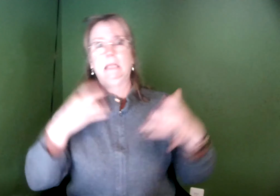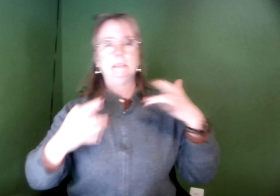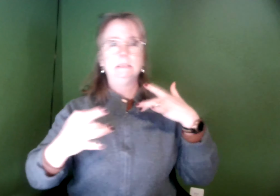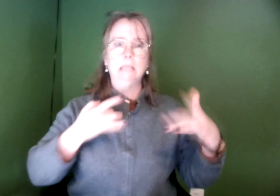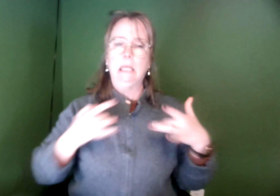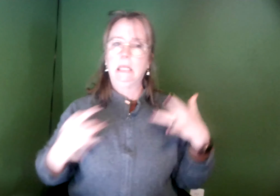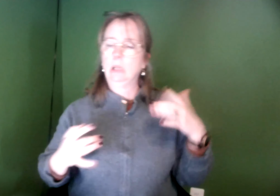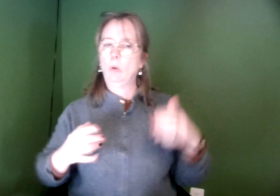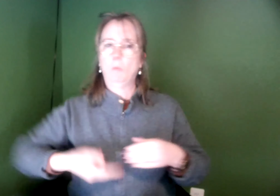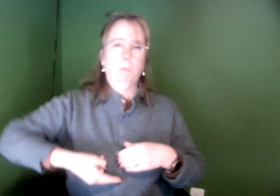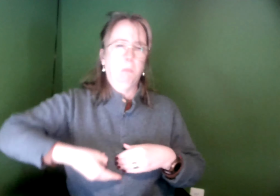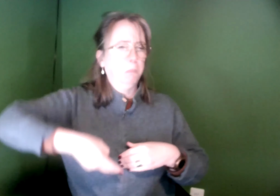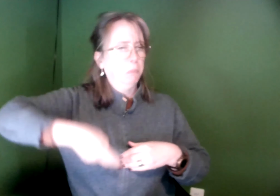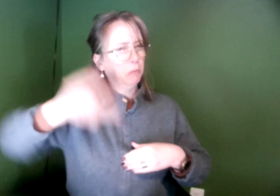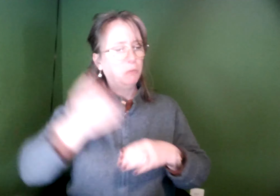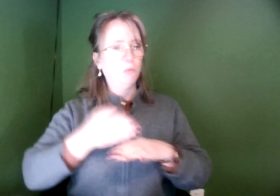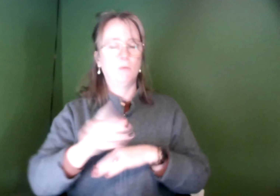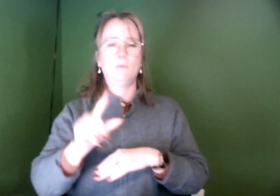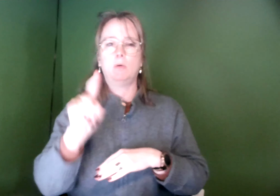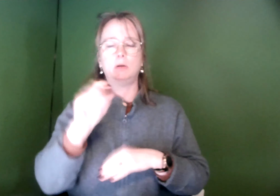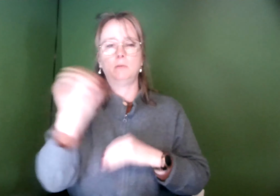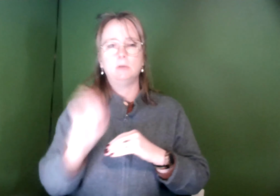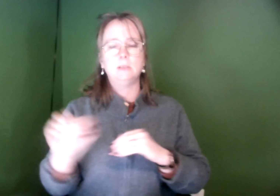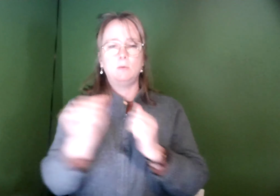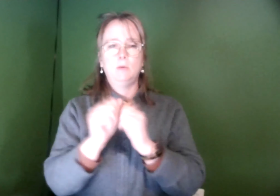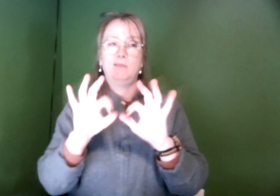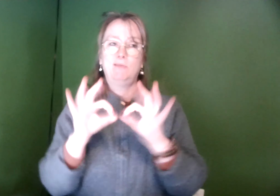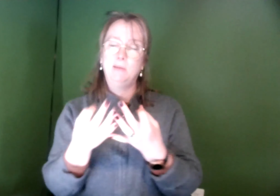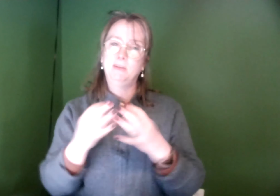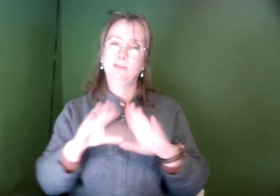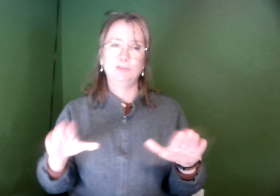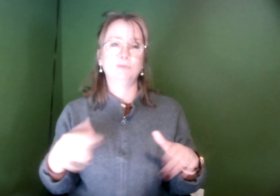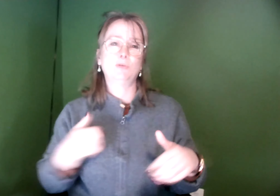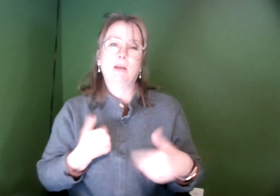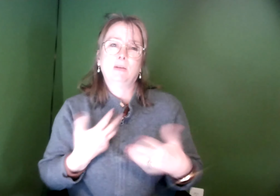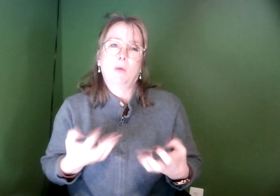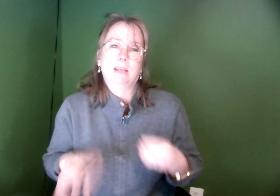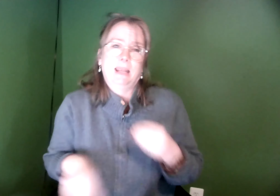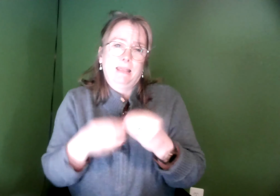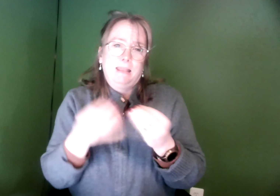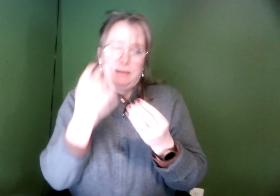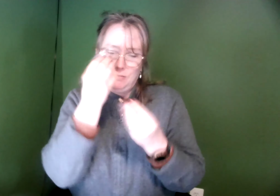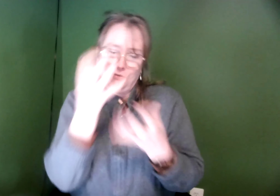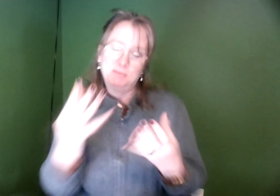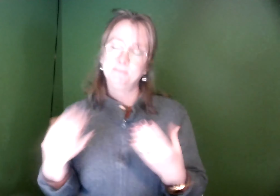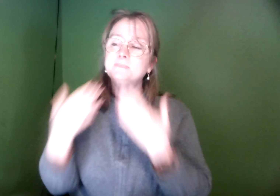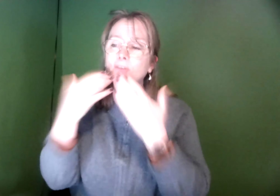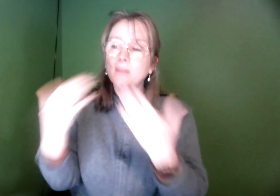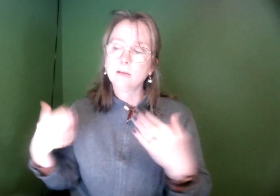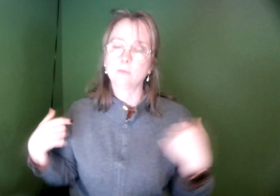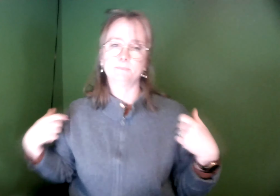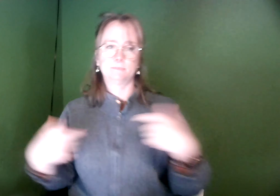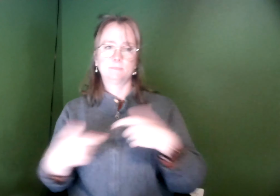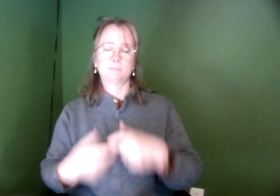100% with our families and children. So just want to say that. Thank you. Thank you. Jorge, ¿lo podrías repetir en español? Pues me